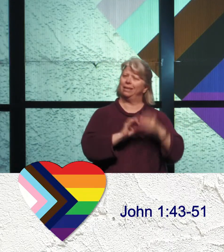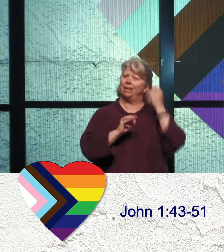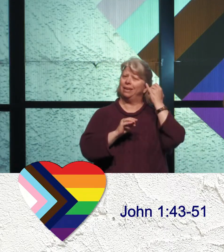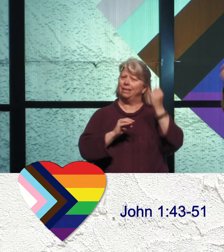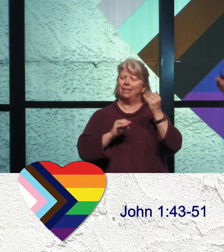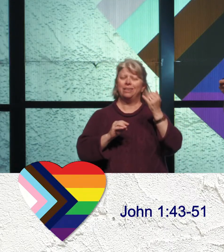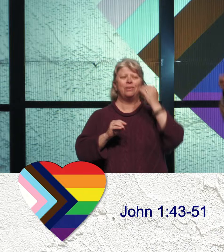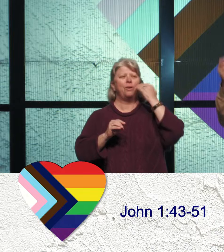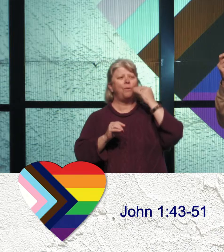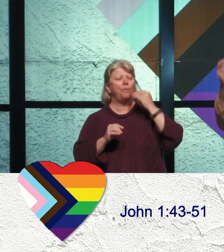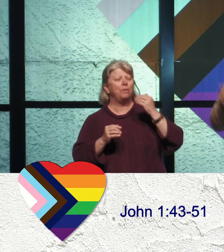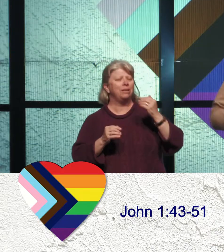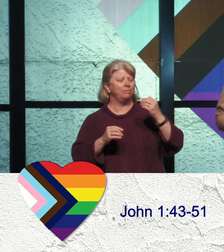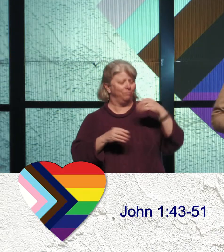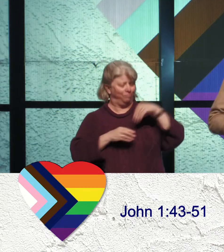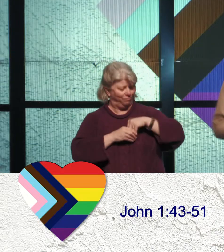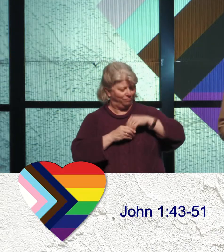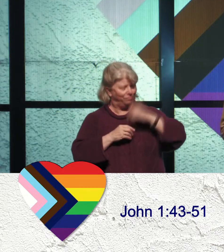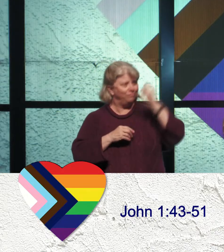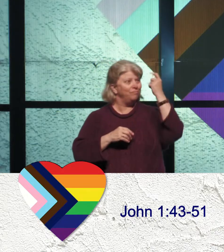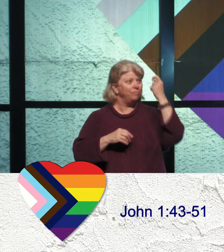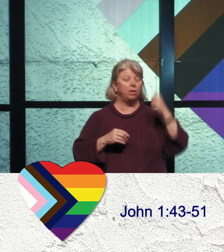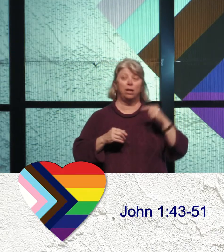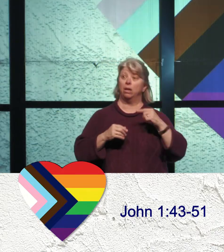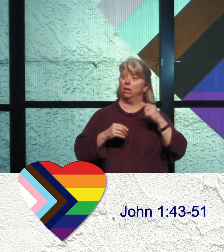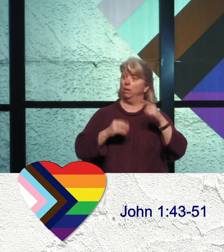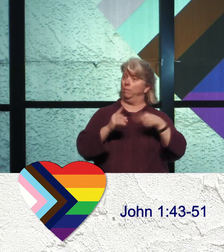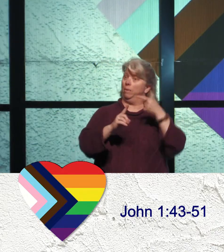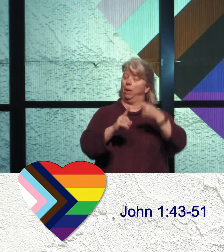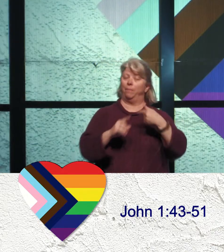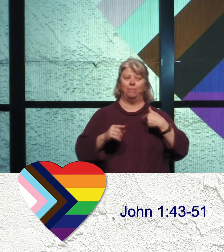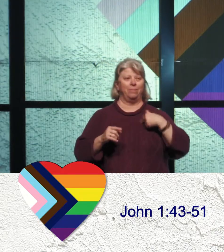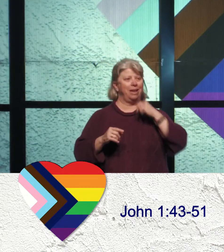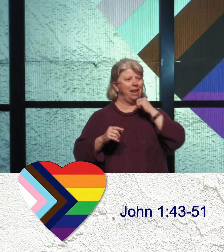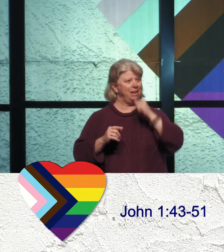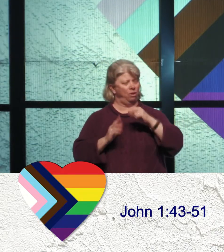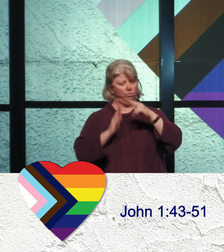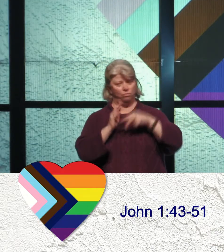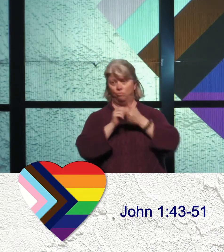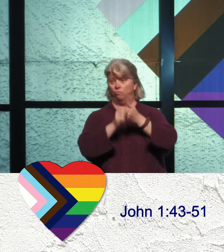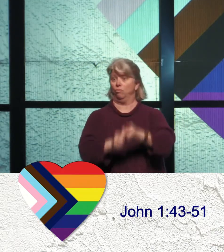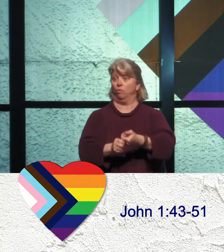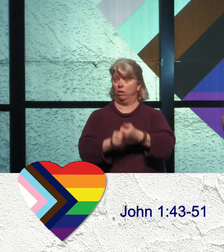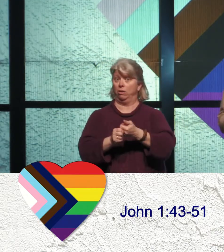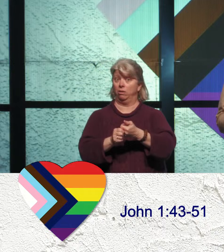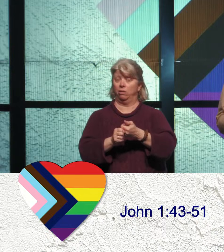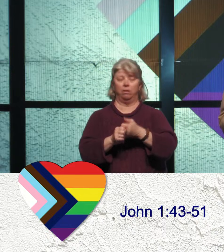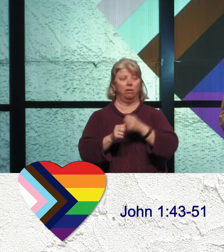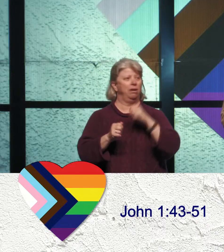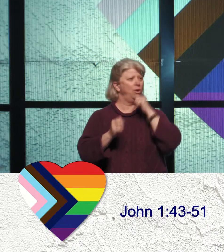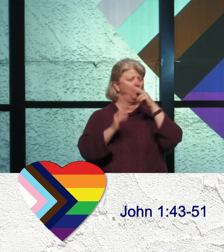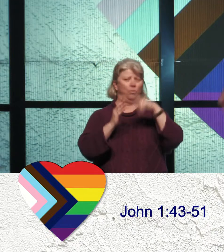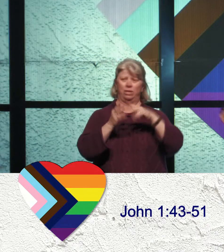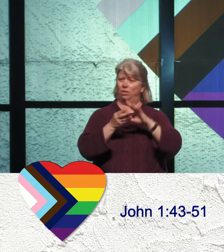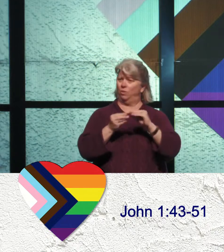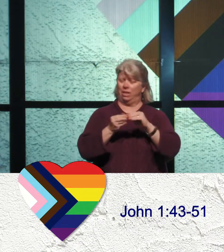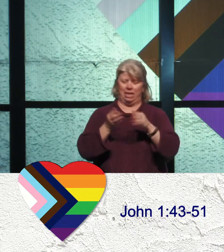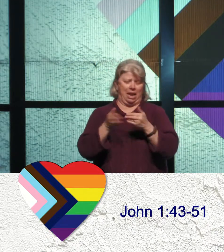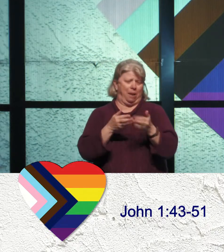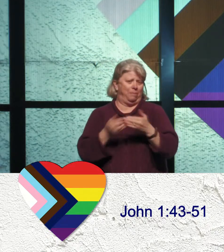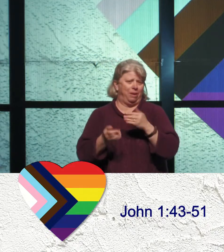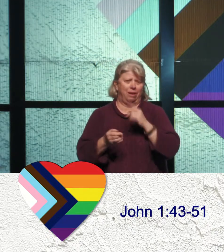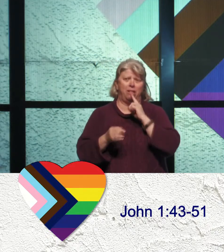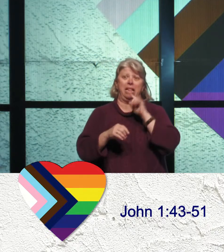of knowing and knowledge. Now, one thing you might know about me is I'm not a literalist, so I don't read these stories. It doesn't matter to me if